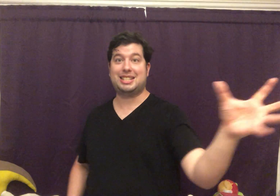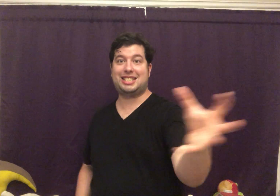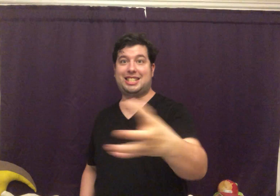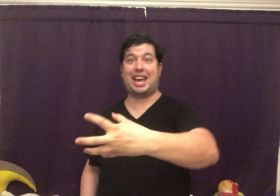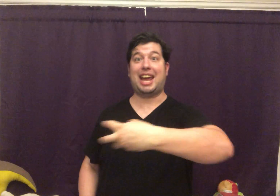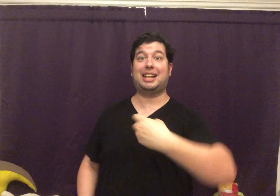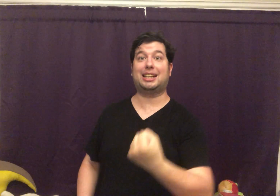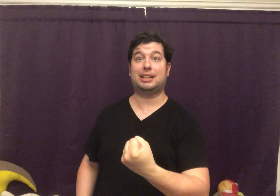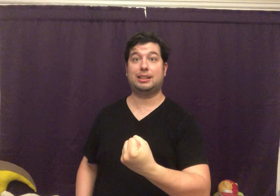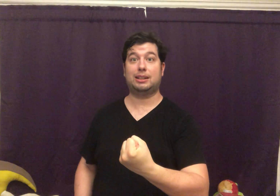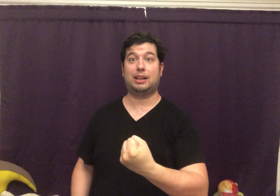take,